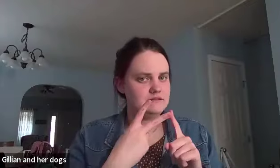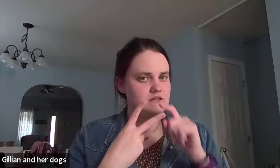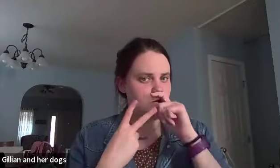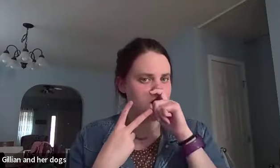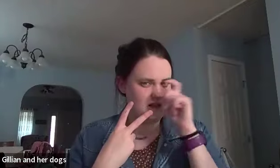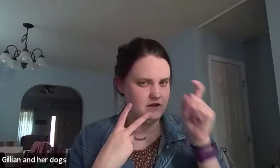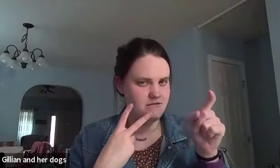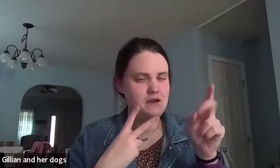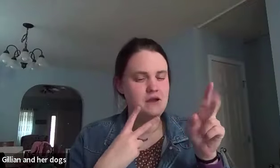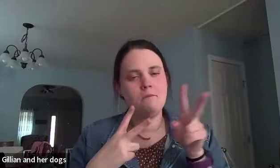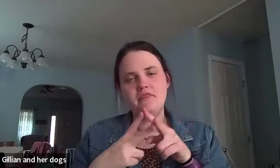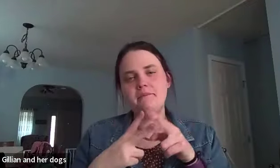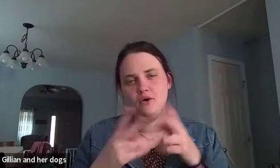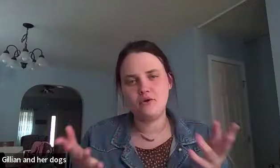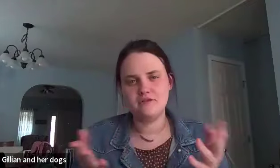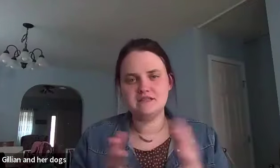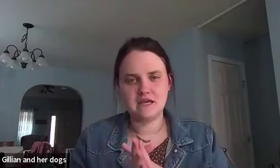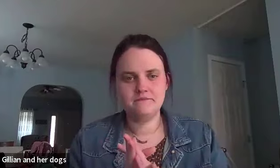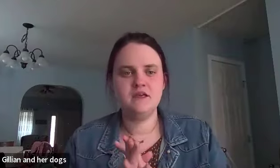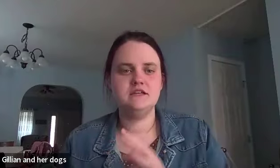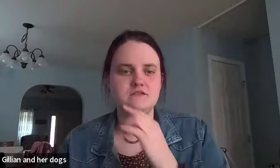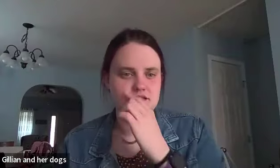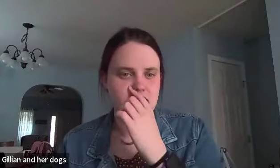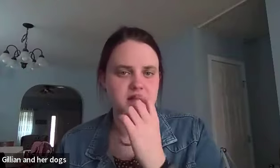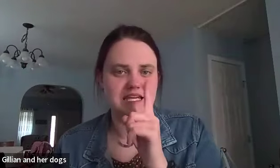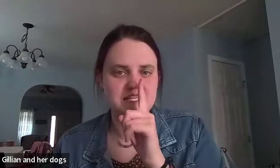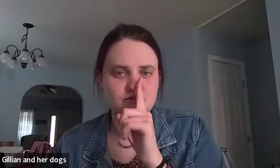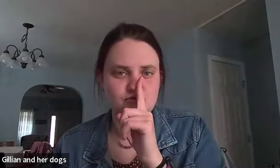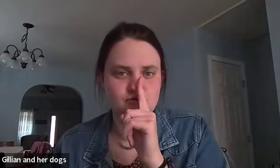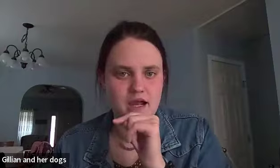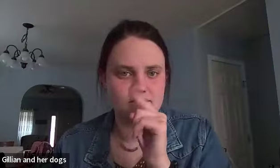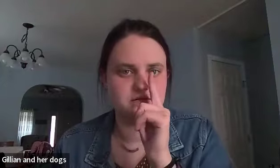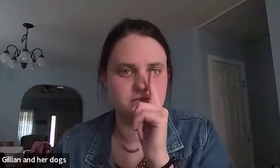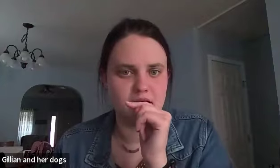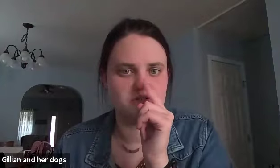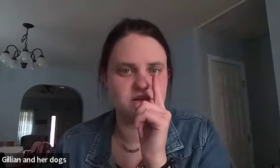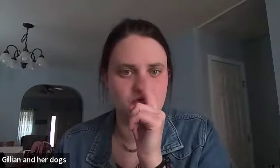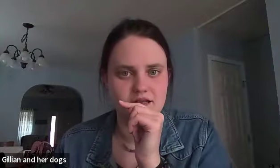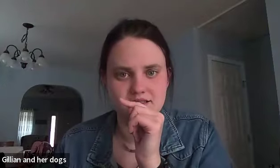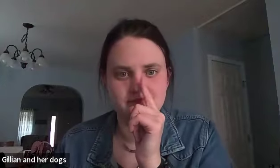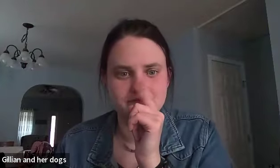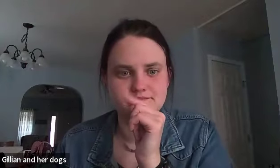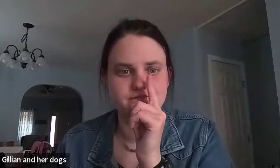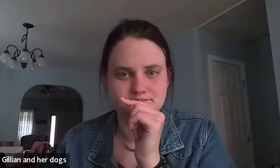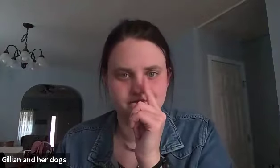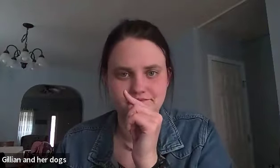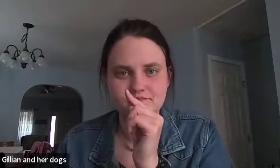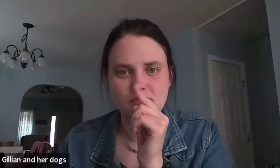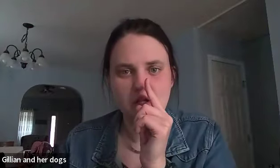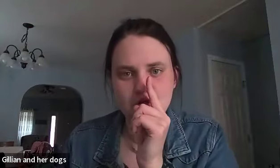to help kind of clarify, but they both are the same. And so the sign is rat, mouse and rat. You